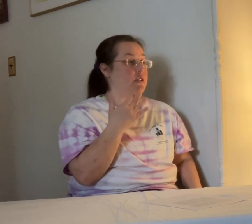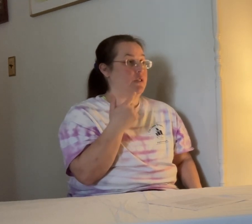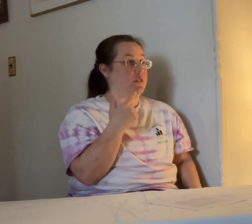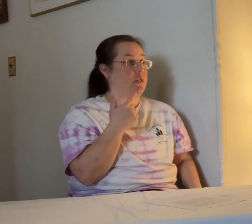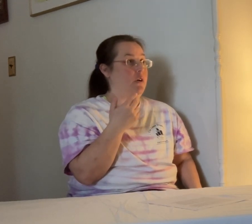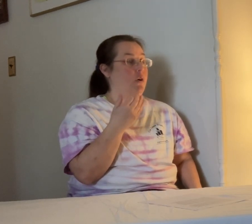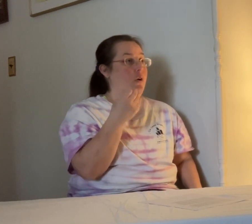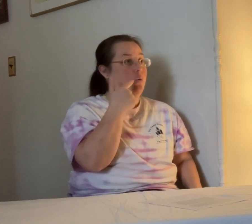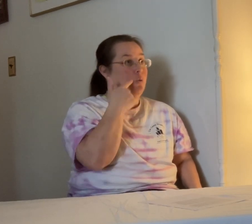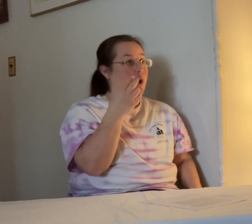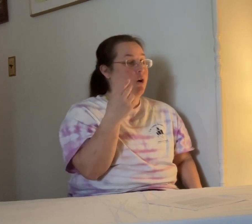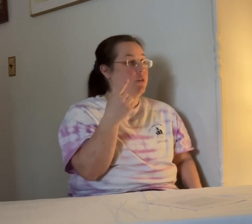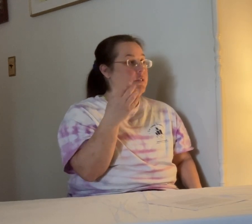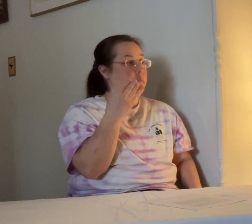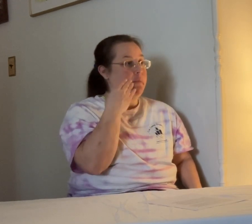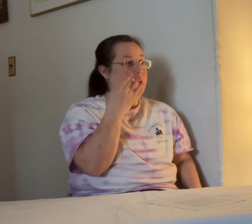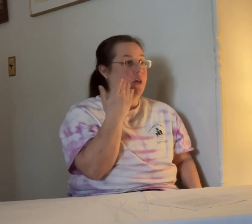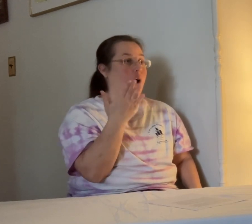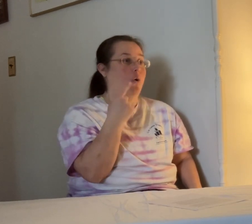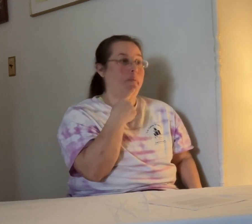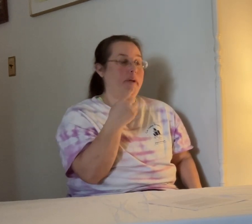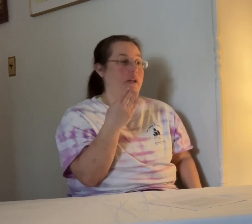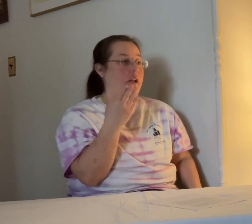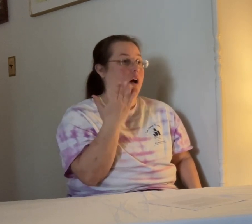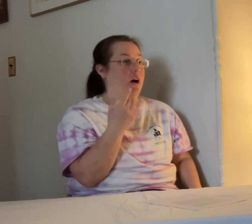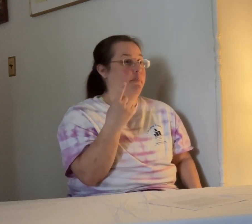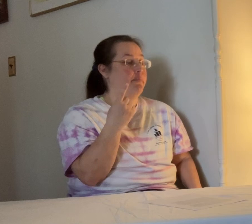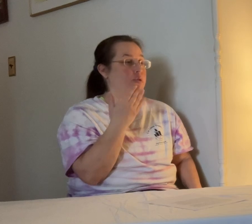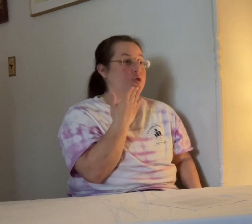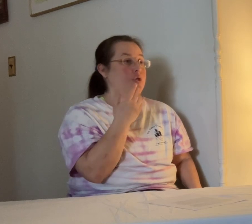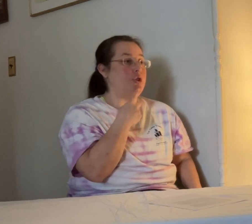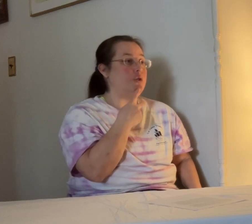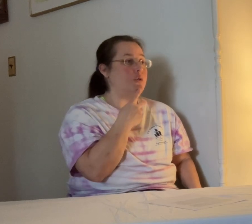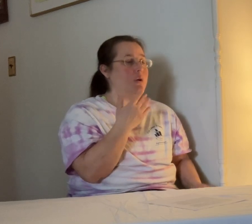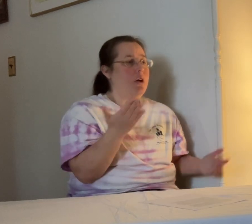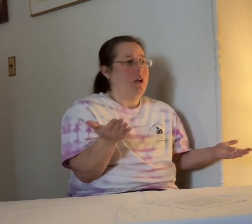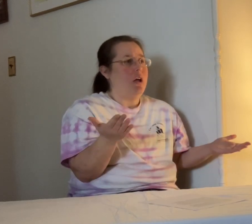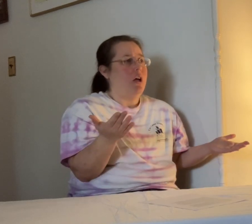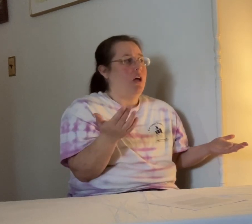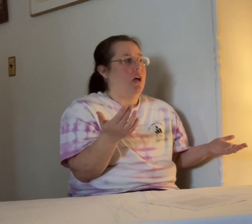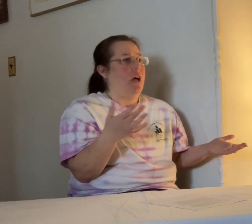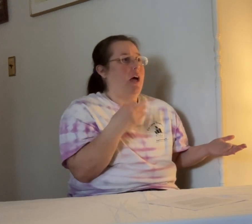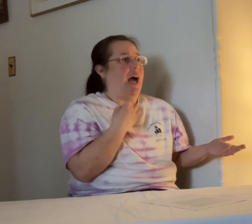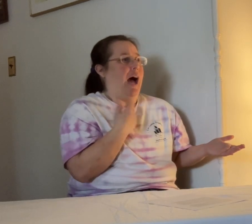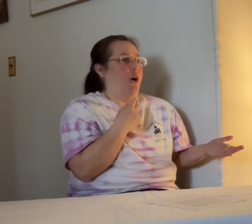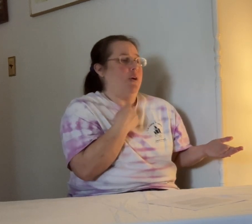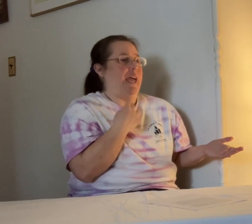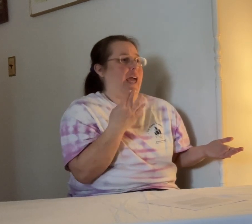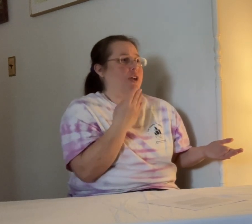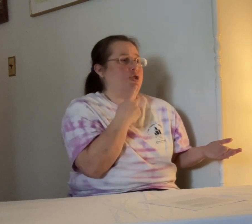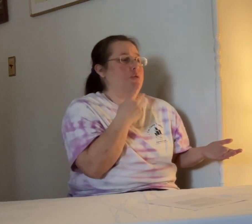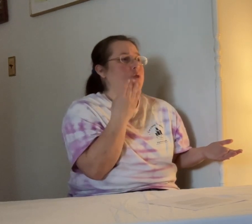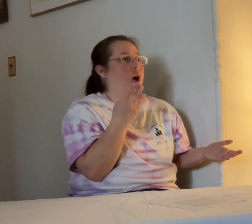this world be open up to you, how can you